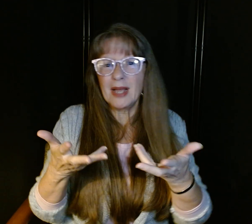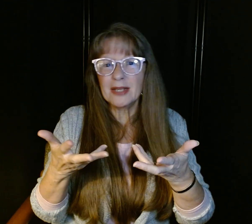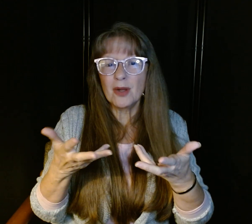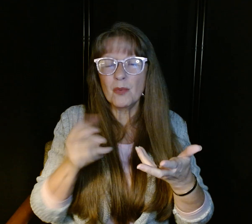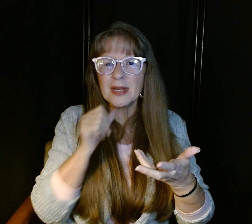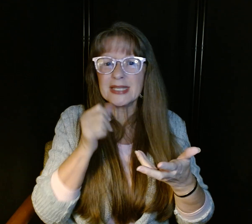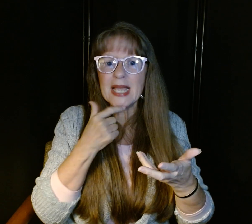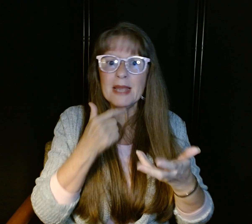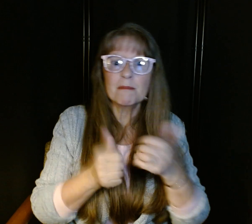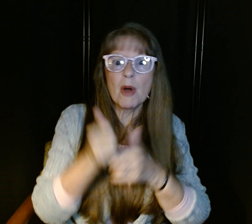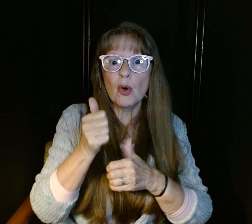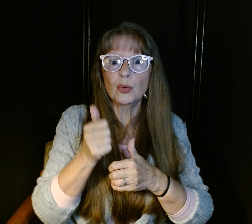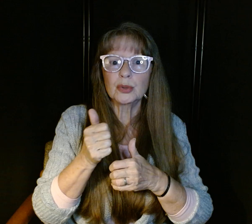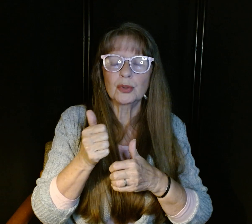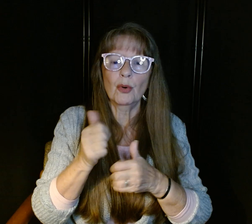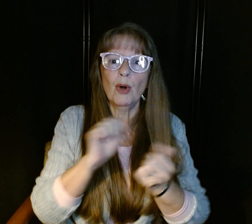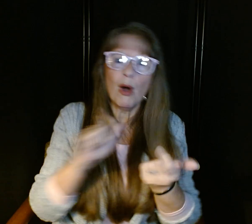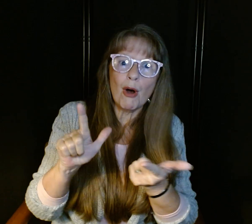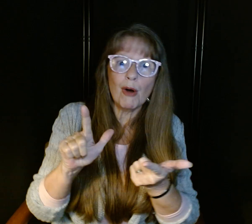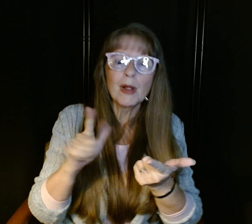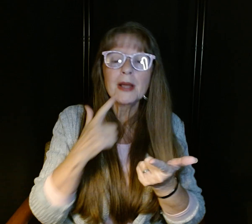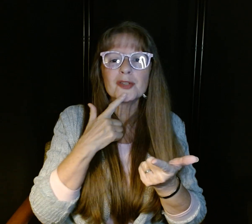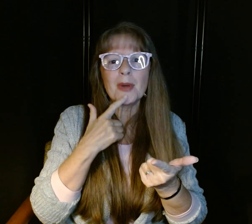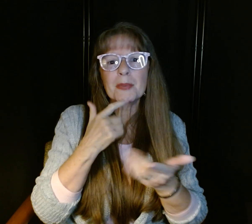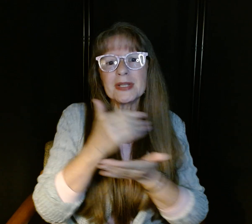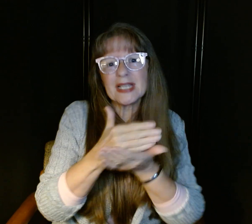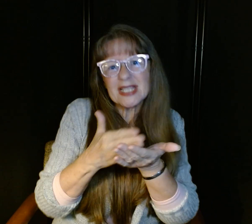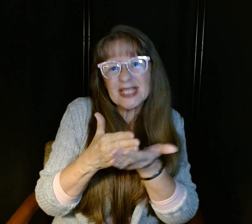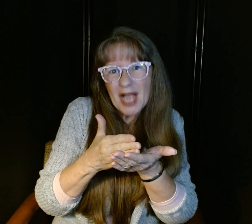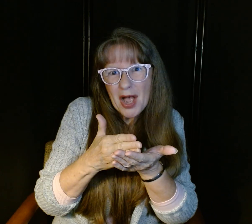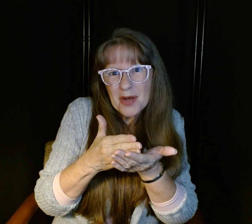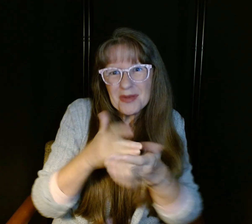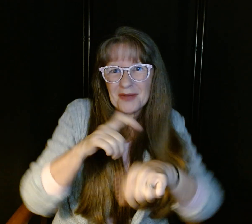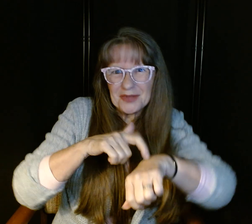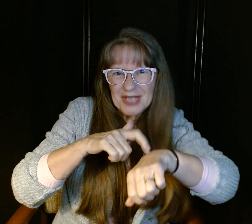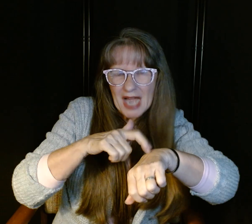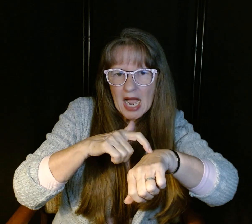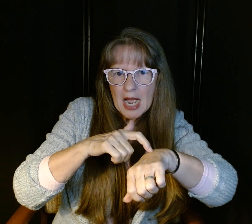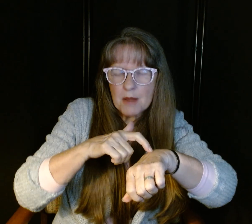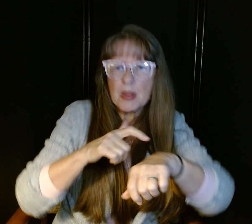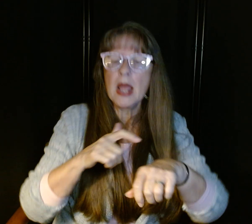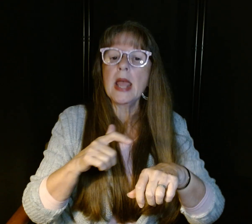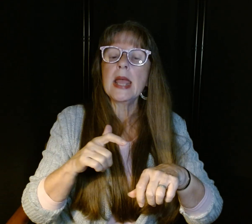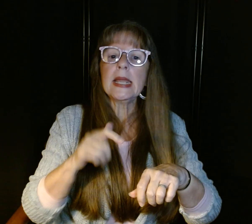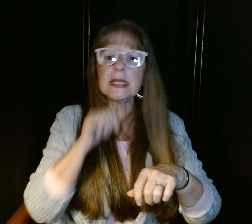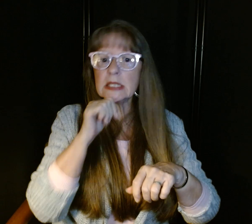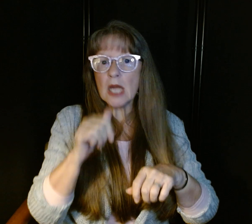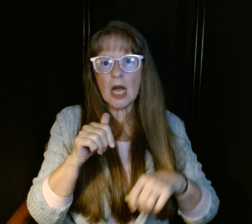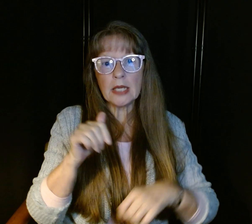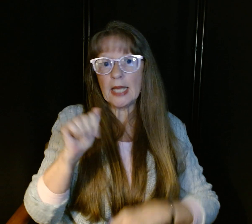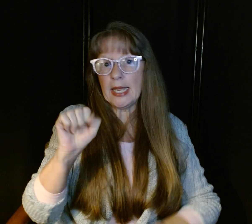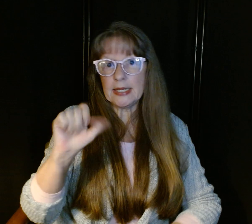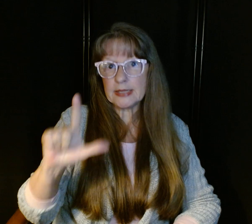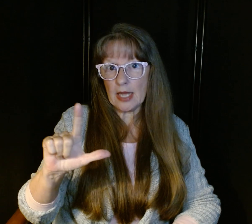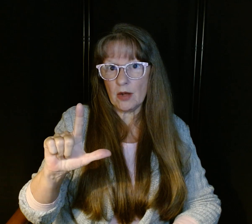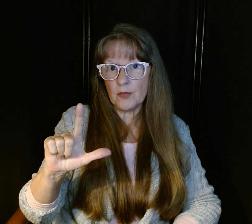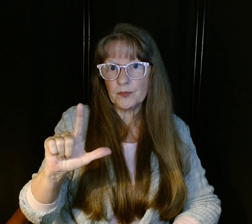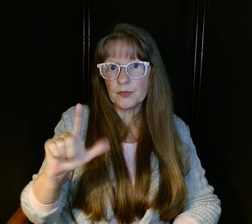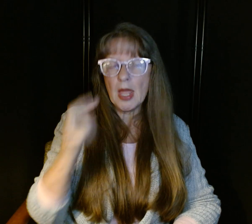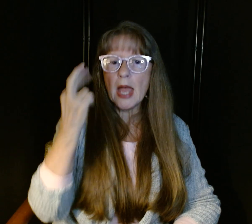don't want to say most or all, so I'm going to say some of the time it's not ASL. And the